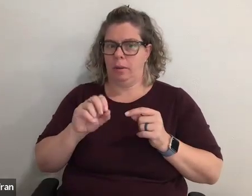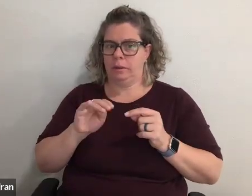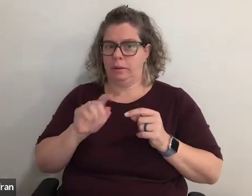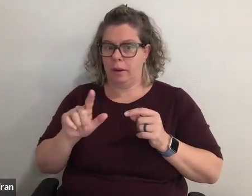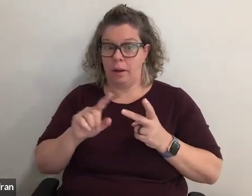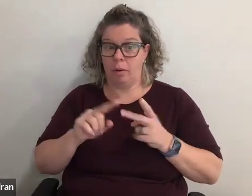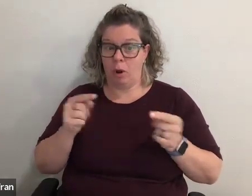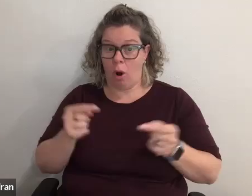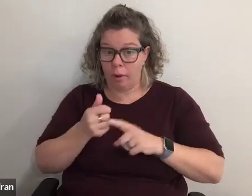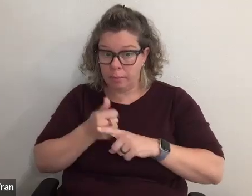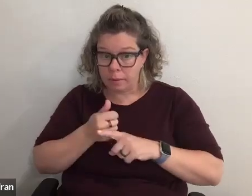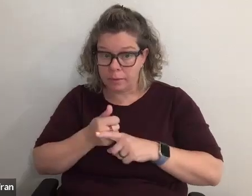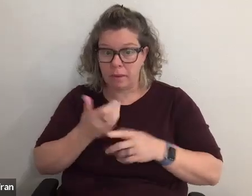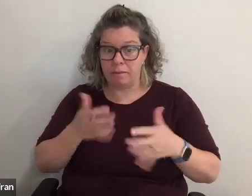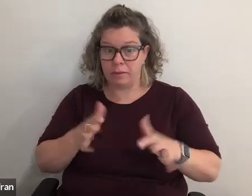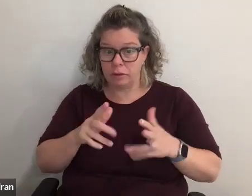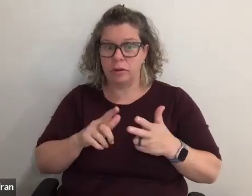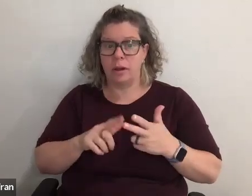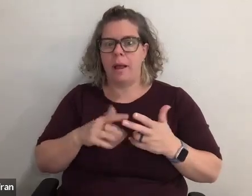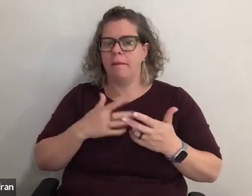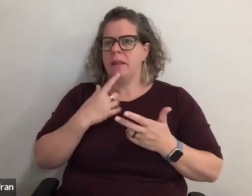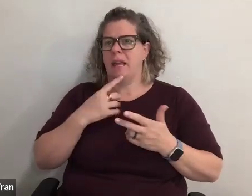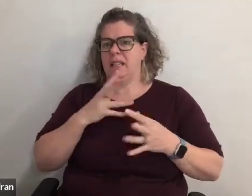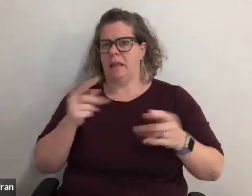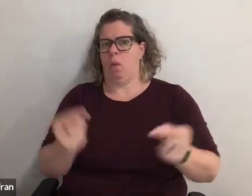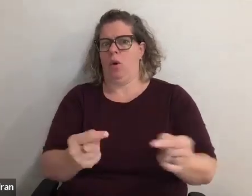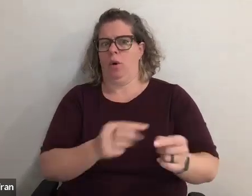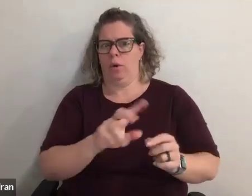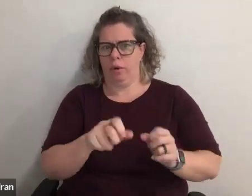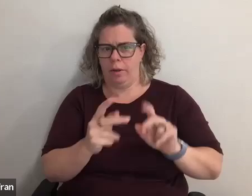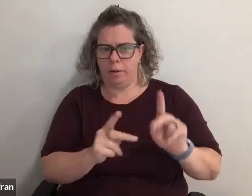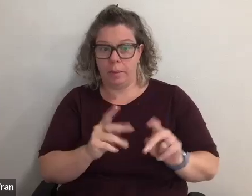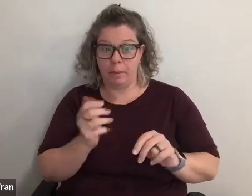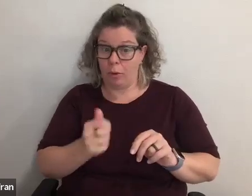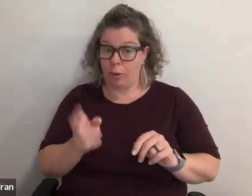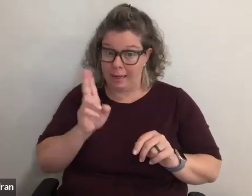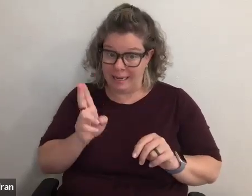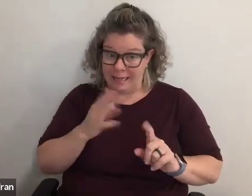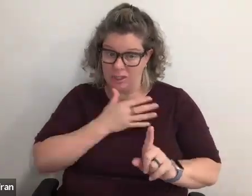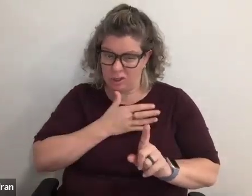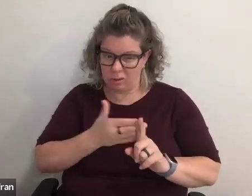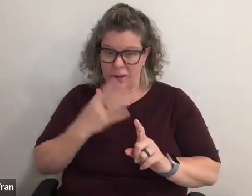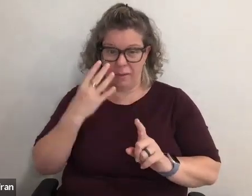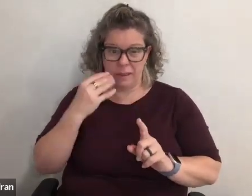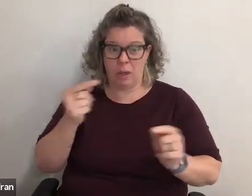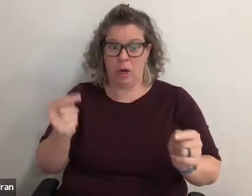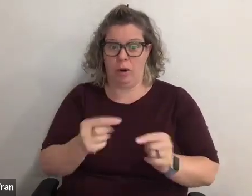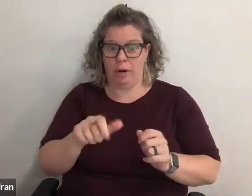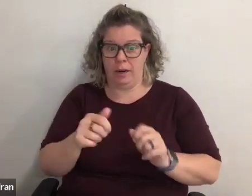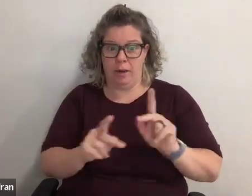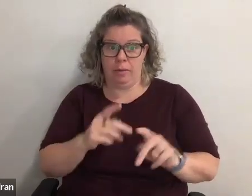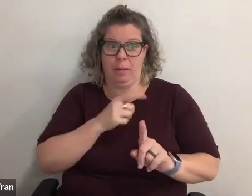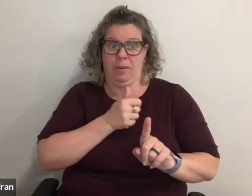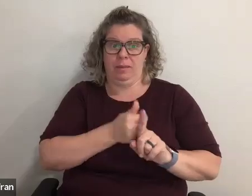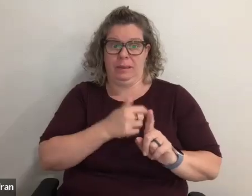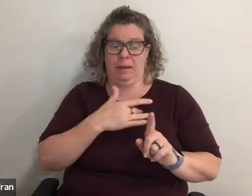themselves? Have they expressed that they want to harm anyone else, or do they have a history of harming other people when they're in